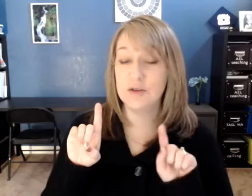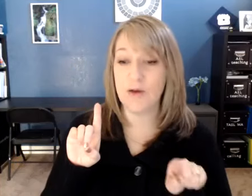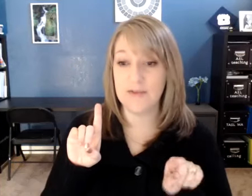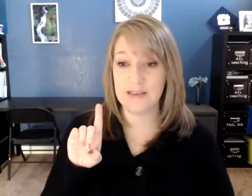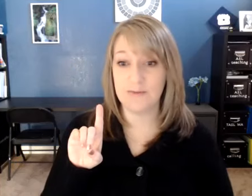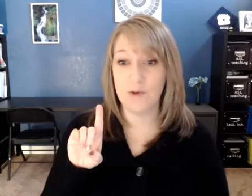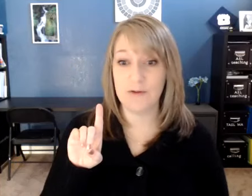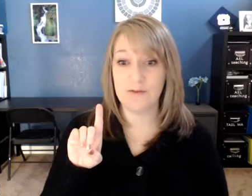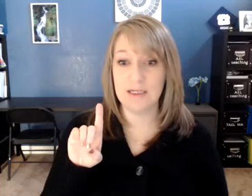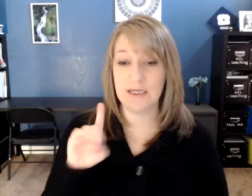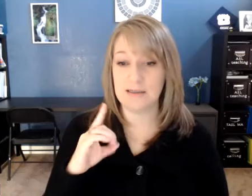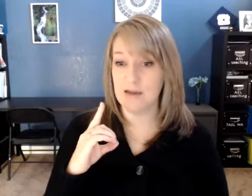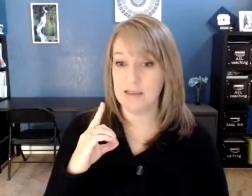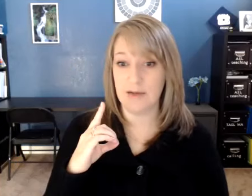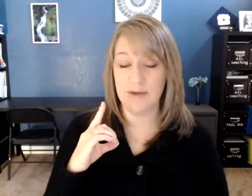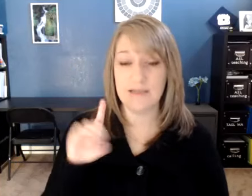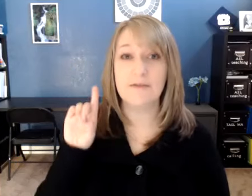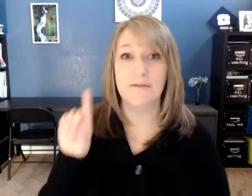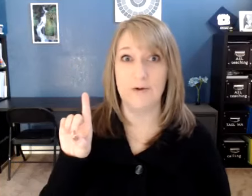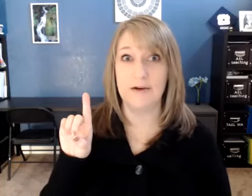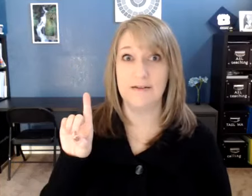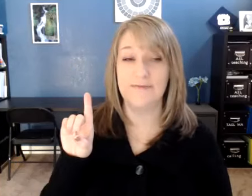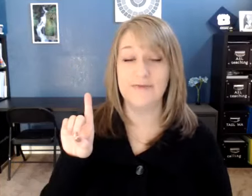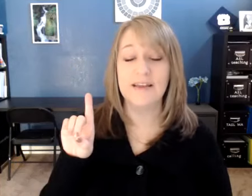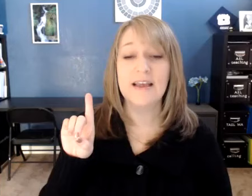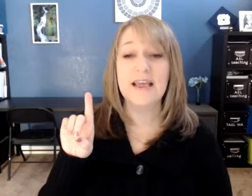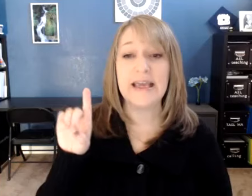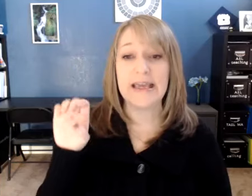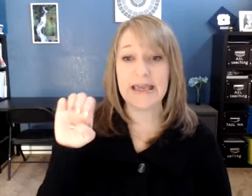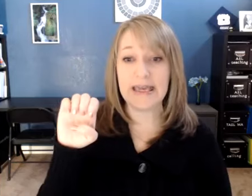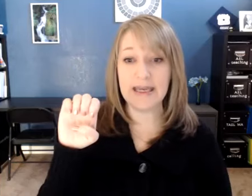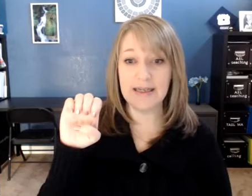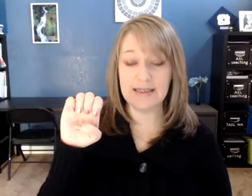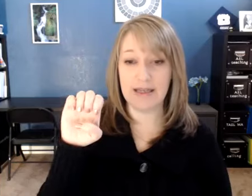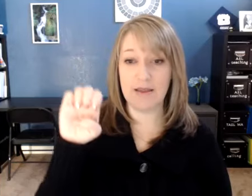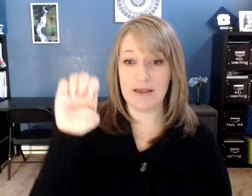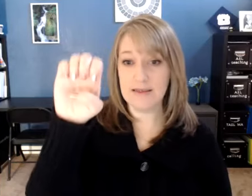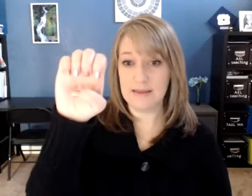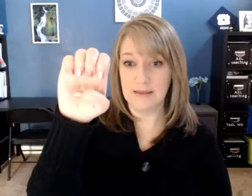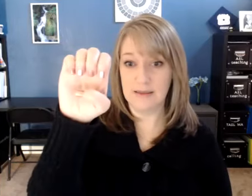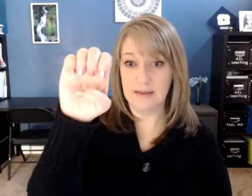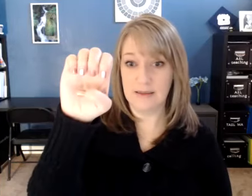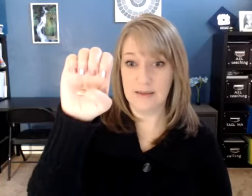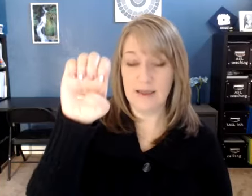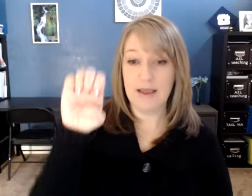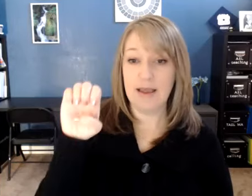palm faces forward for D. It's not sideways, forward. E is like this.